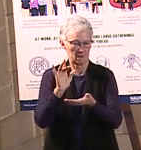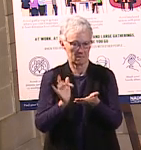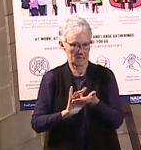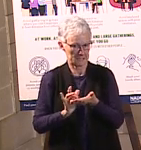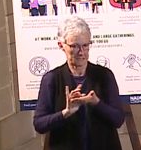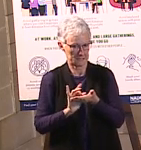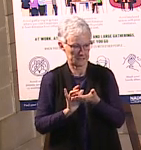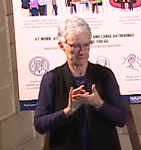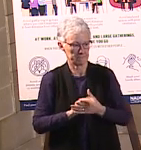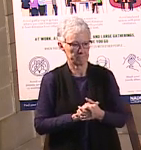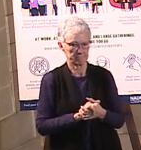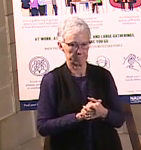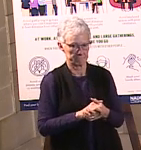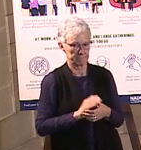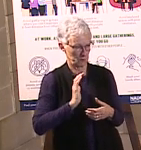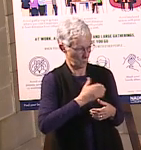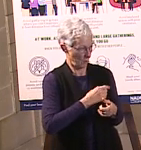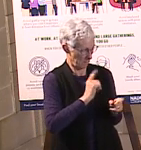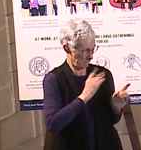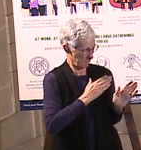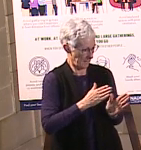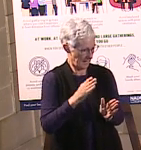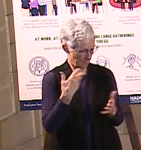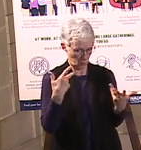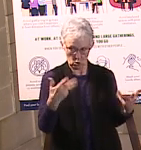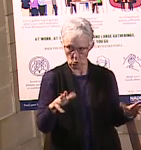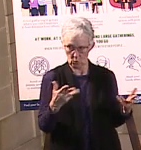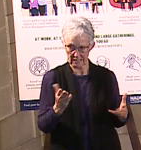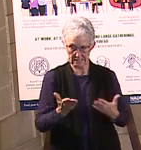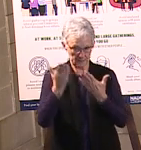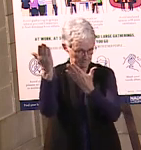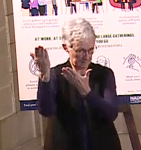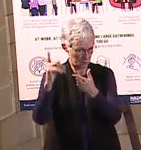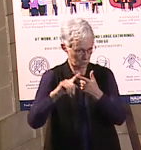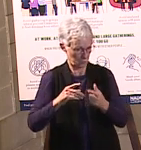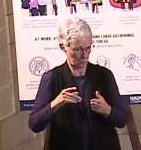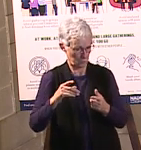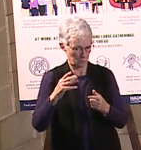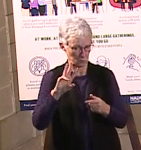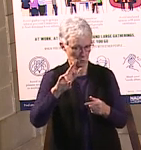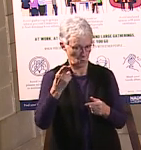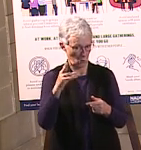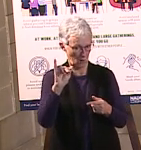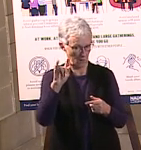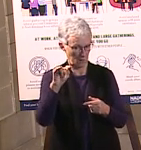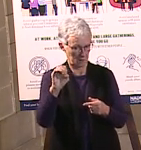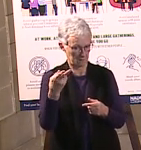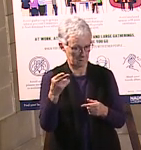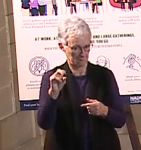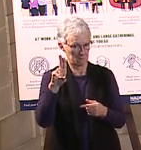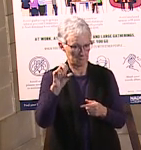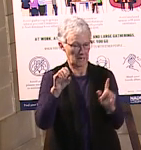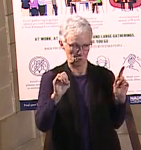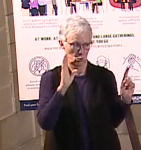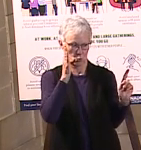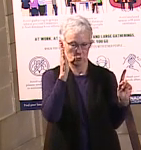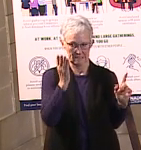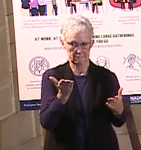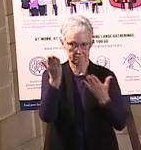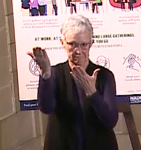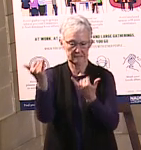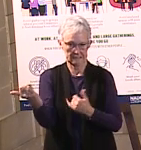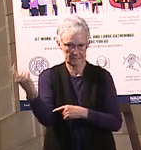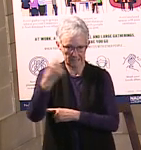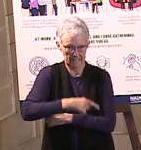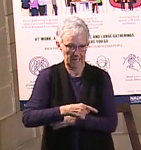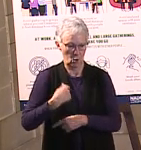of vaccines is due today. Have we submitted that? I don't believe we submitted that. We'll be submitting that later today. So since that plan hasn't been finalized